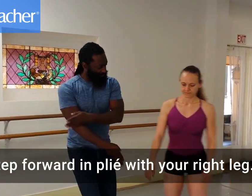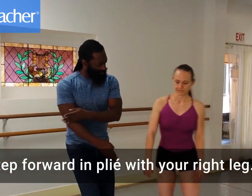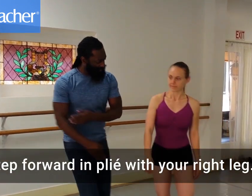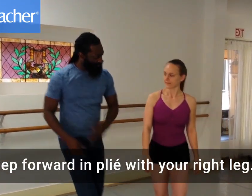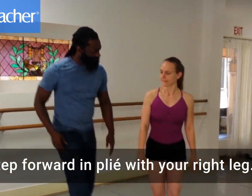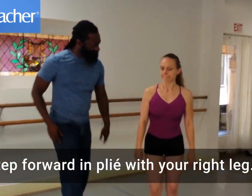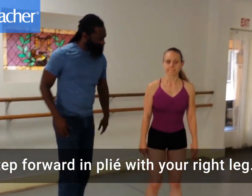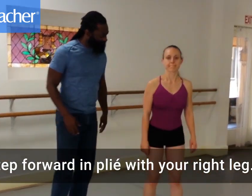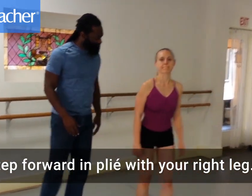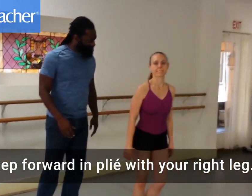over.